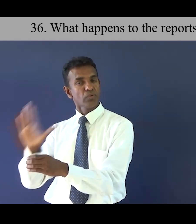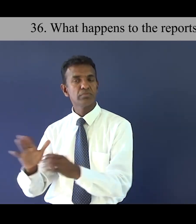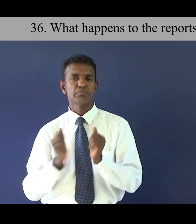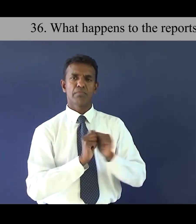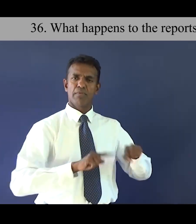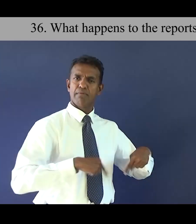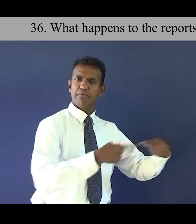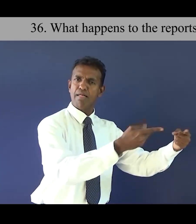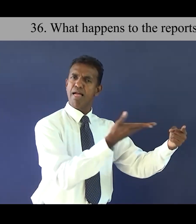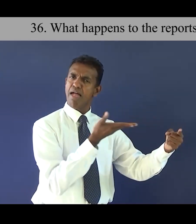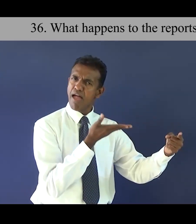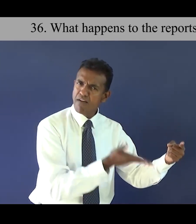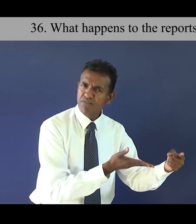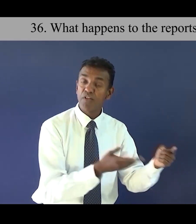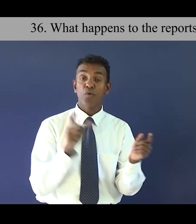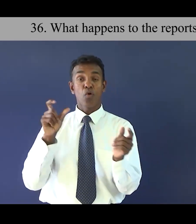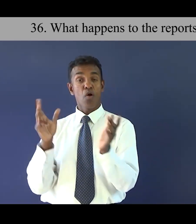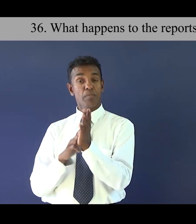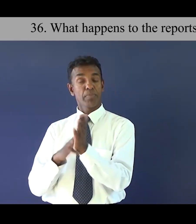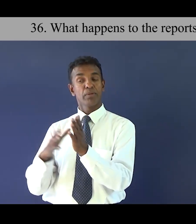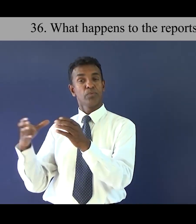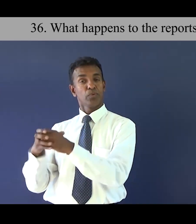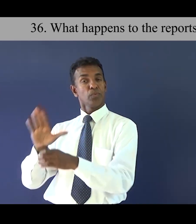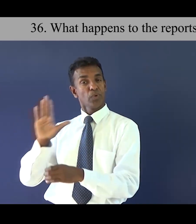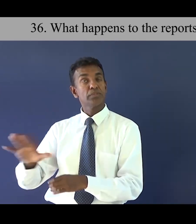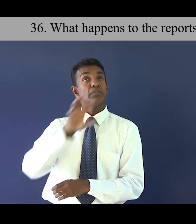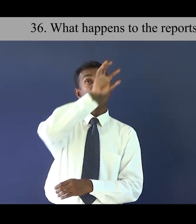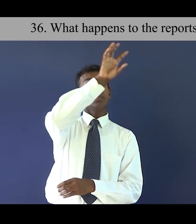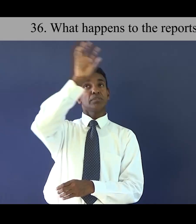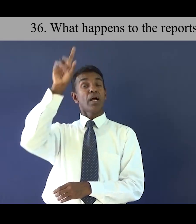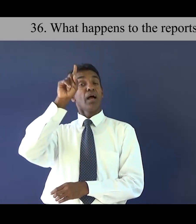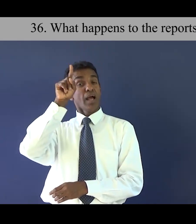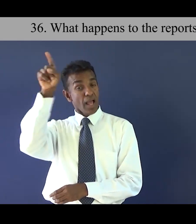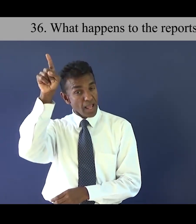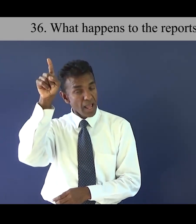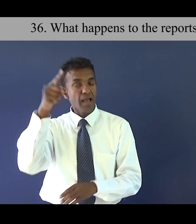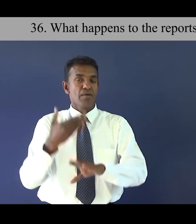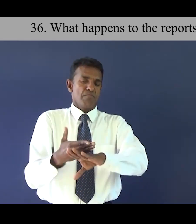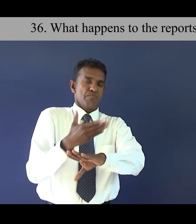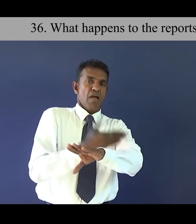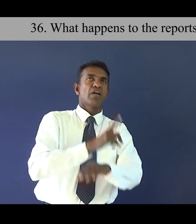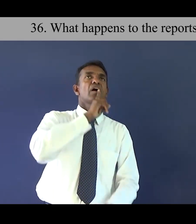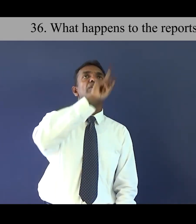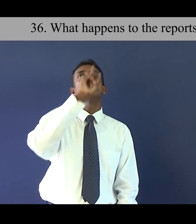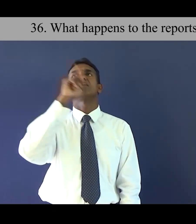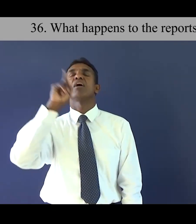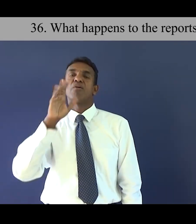months' time it will go ahead and look at what is happening there anyway.